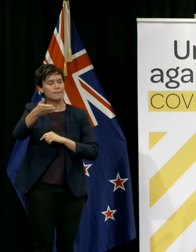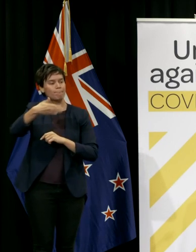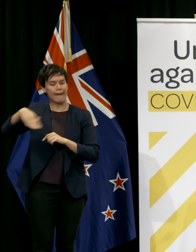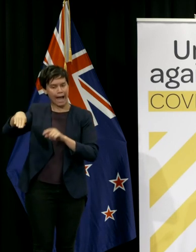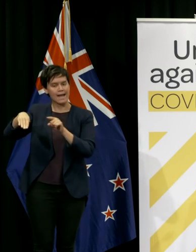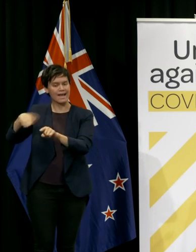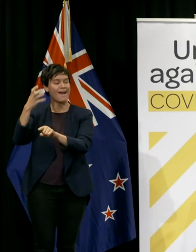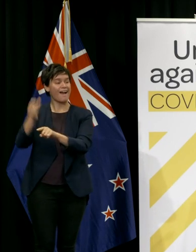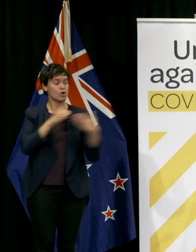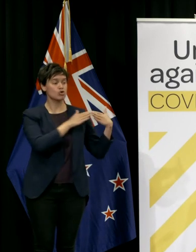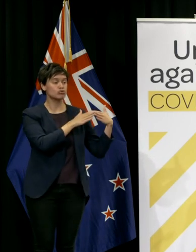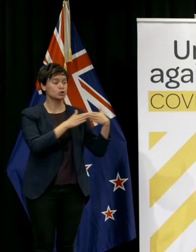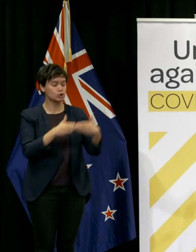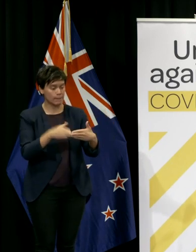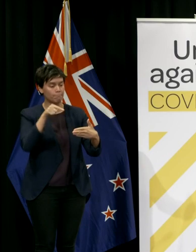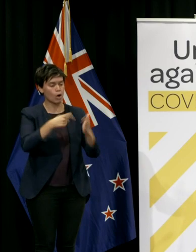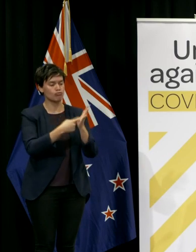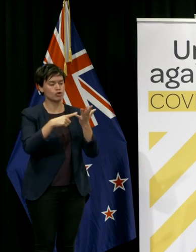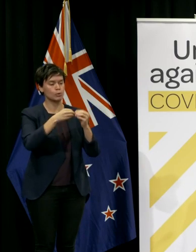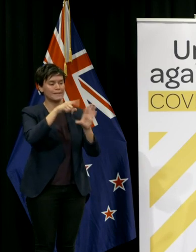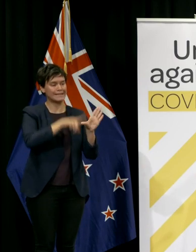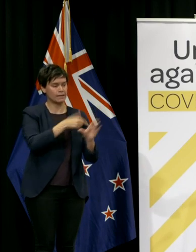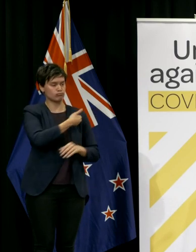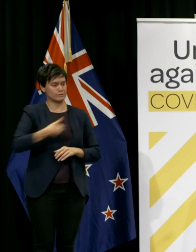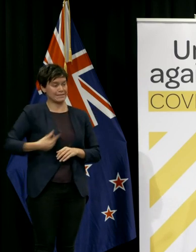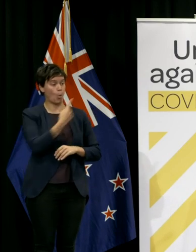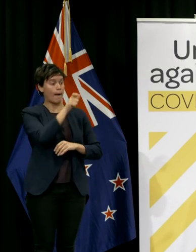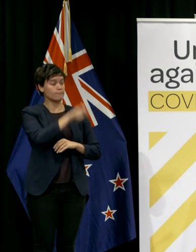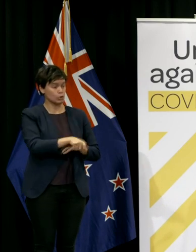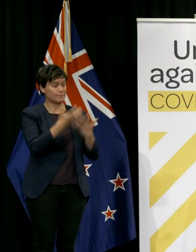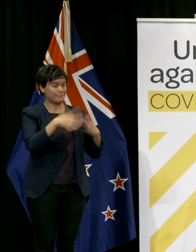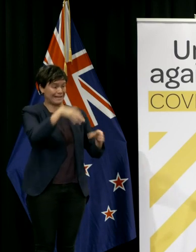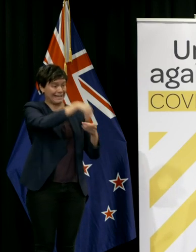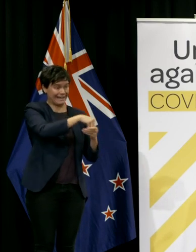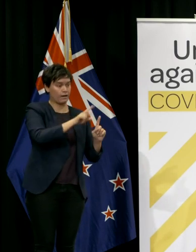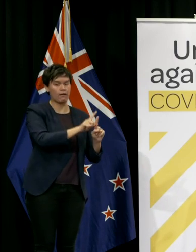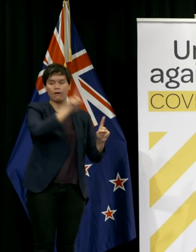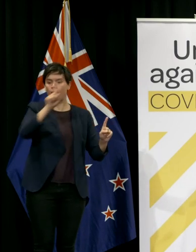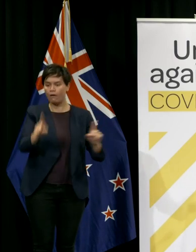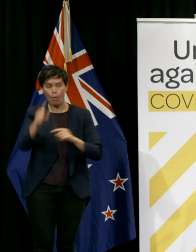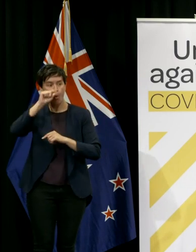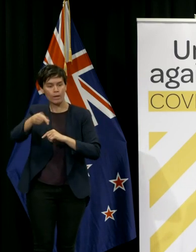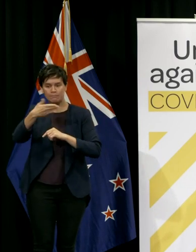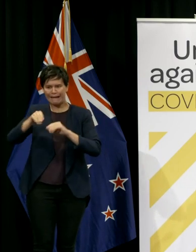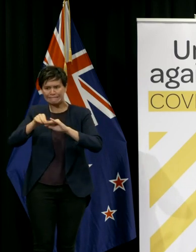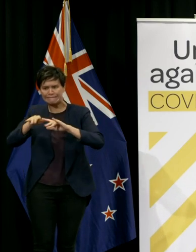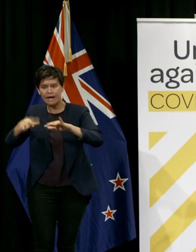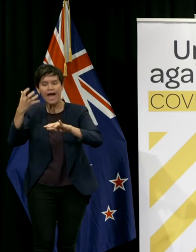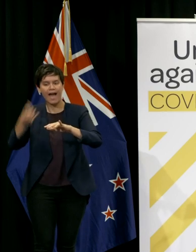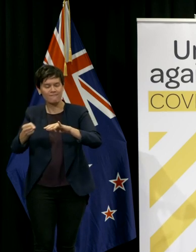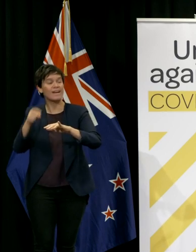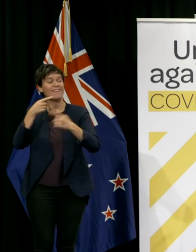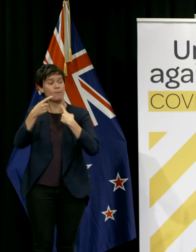information coming out about the exact locations and times where people may have been at risk, and that information will come out